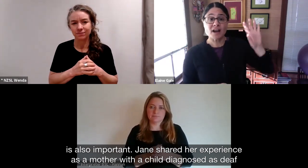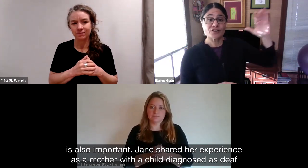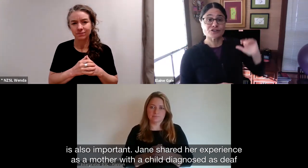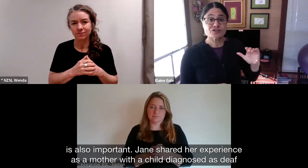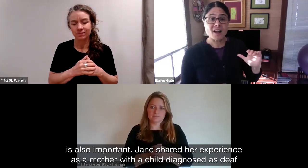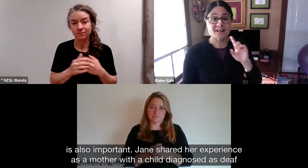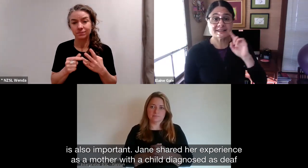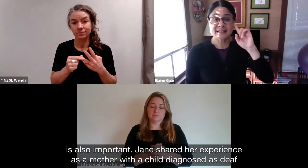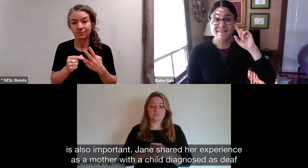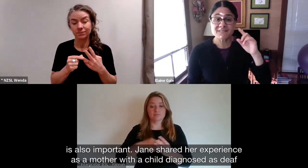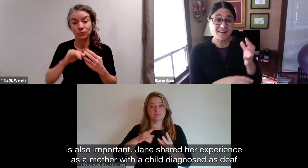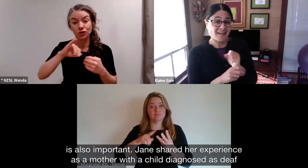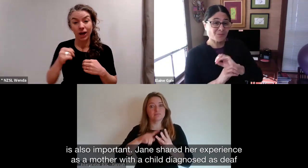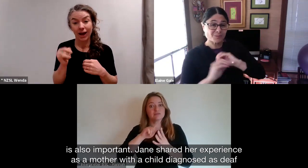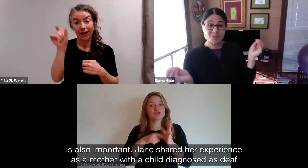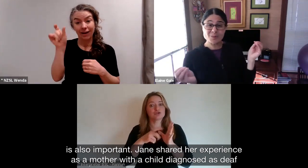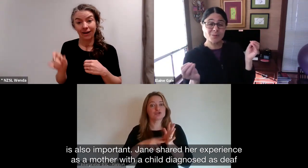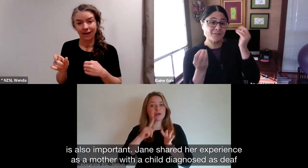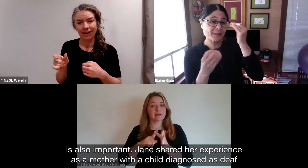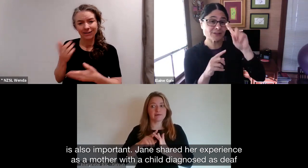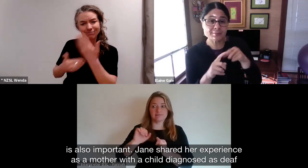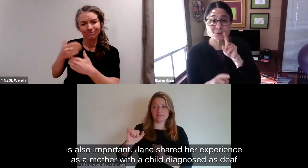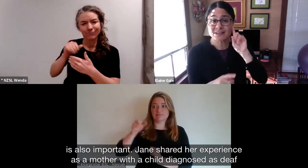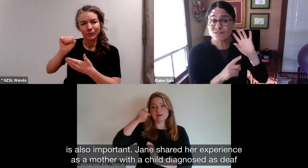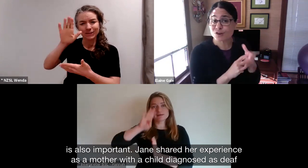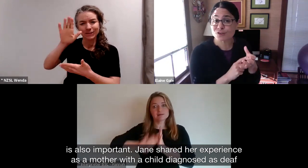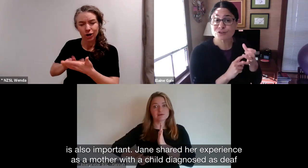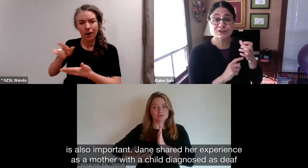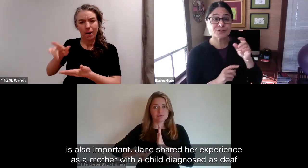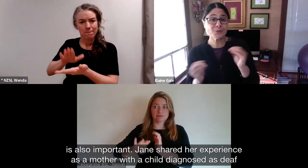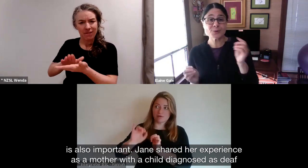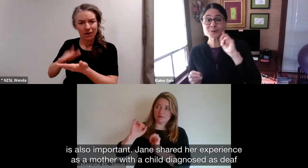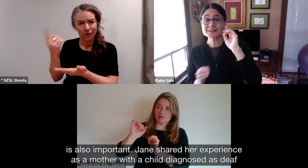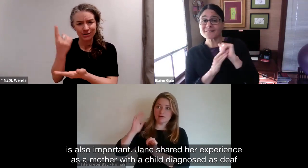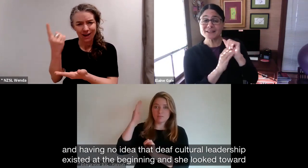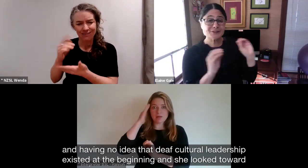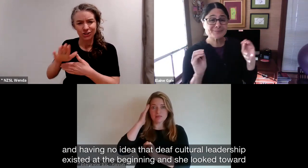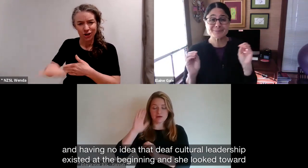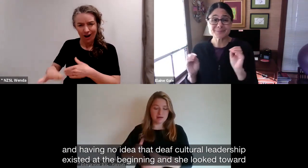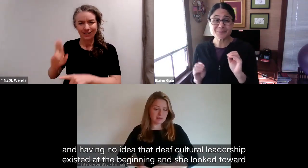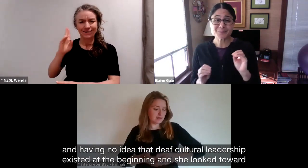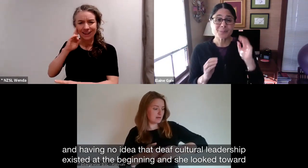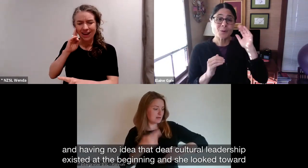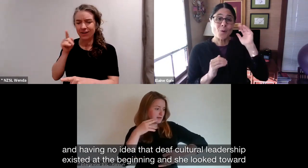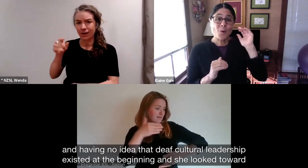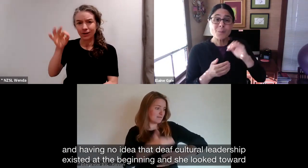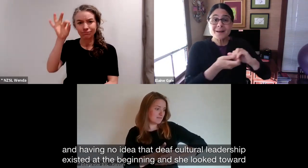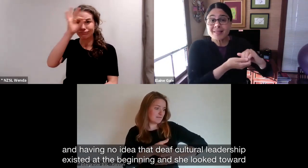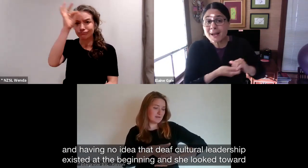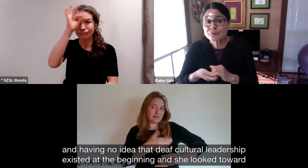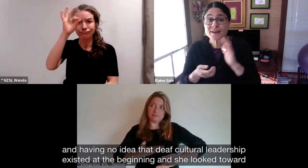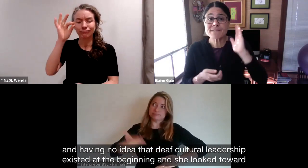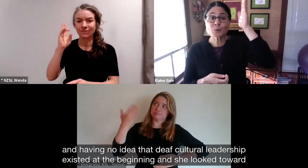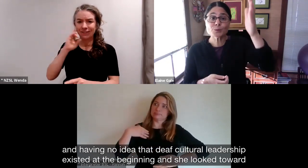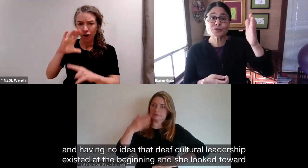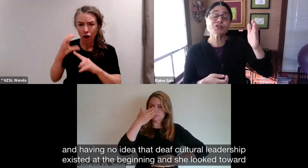Jane shared her experience as a mother with a child diagnosed as deaf and having no idea that deaf